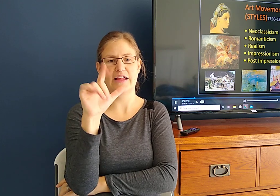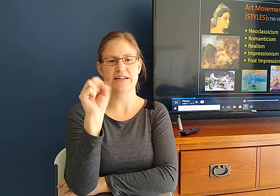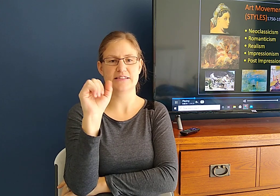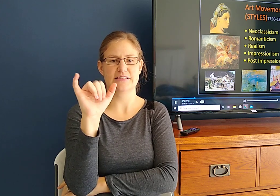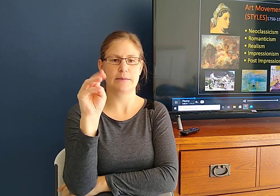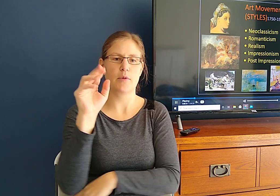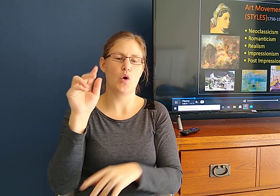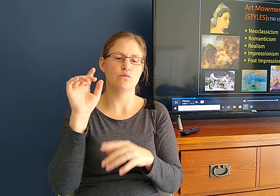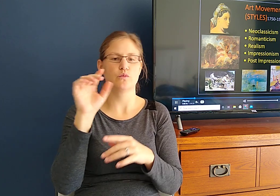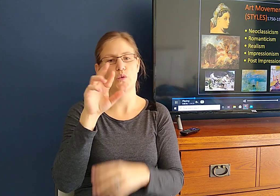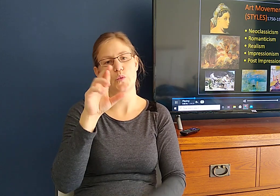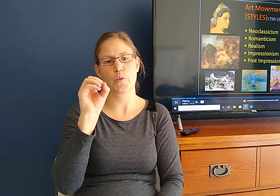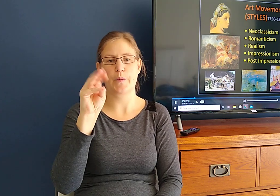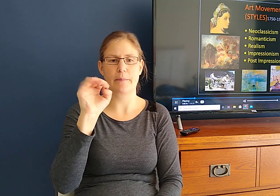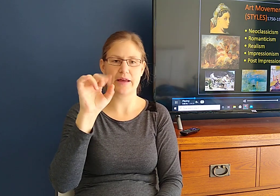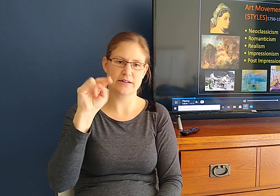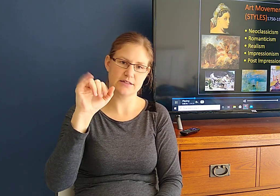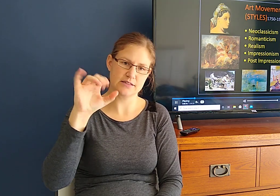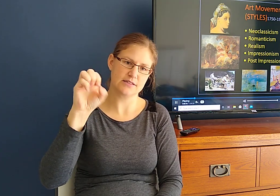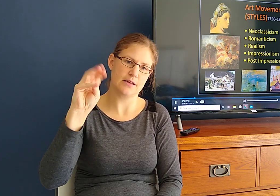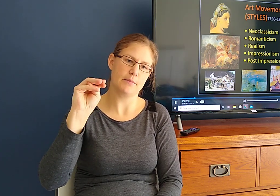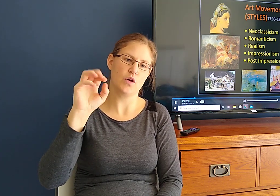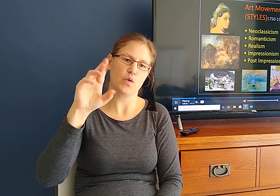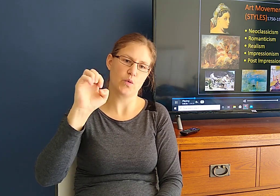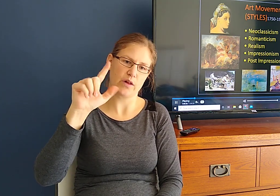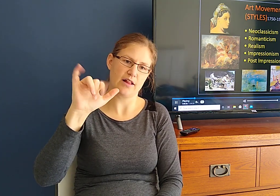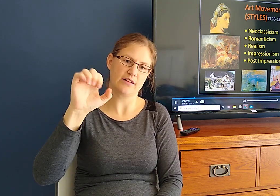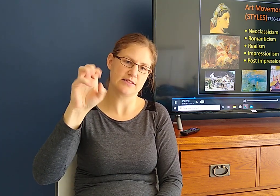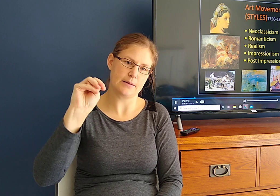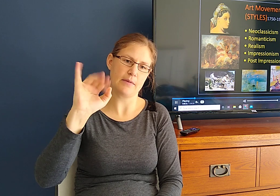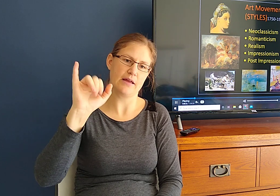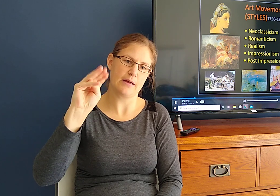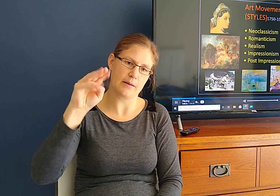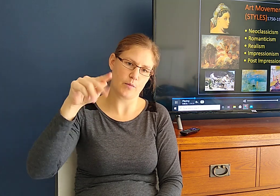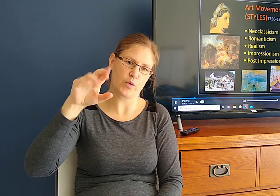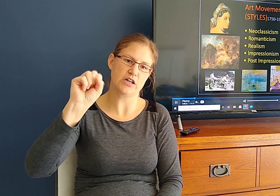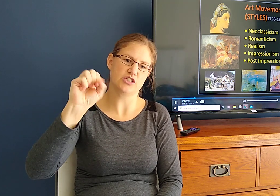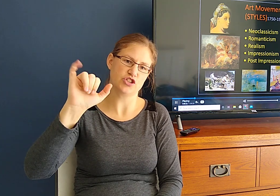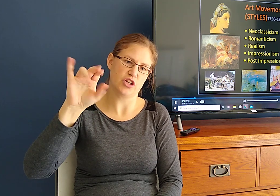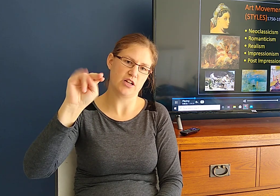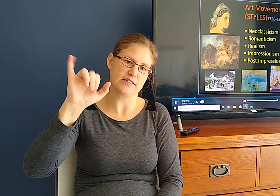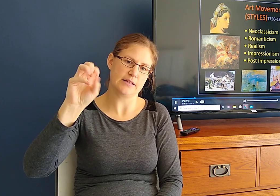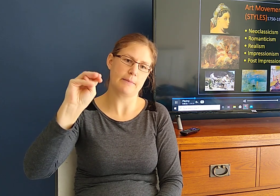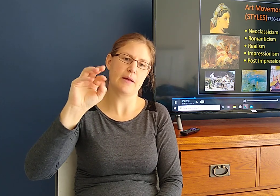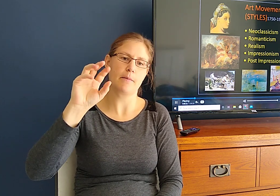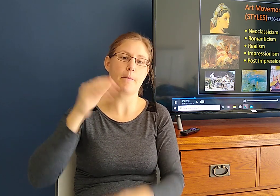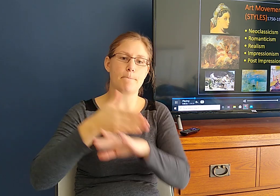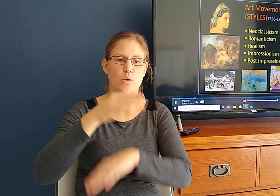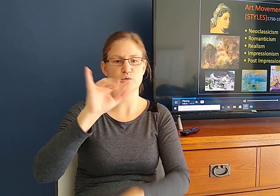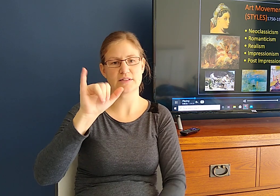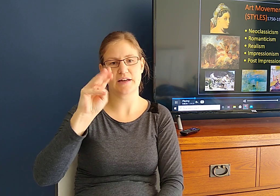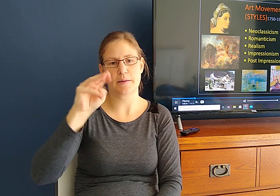romanticism, realism, impressionism, and post-impressionism. Artists were